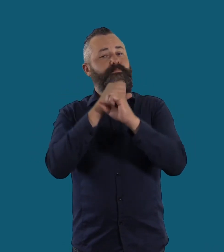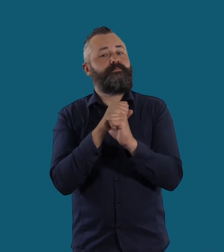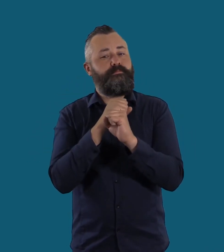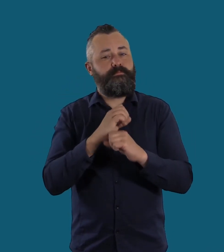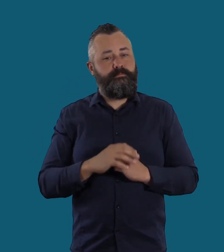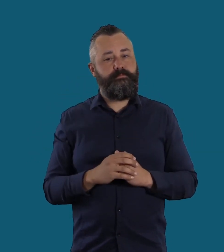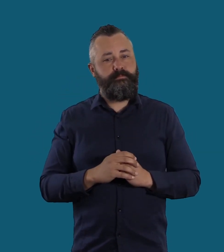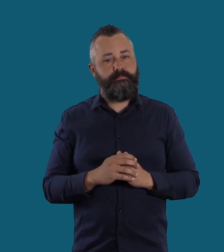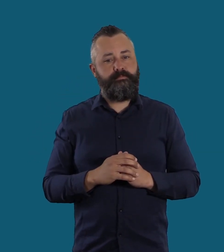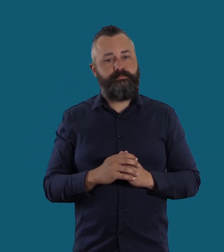Summary.